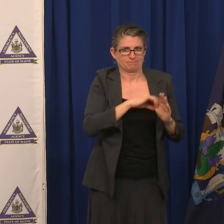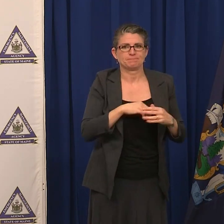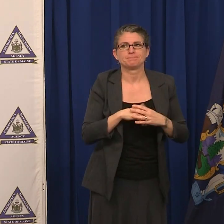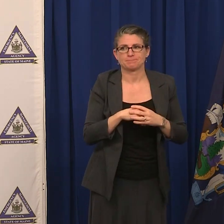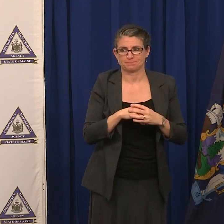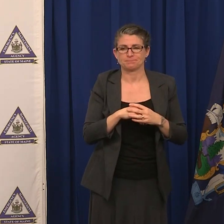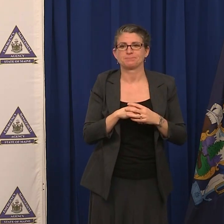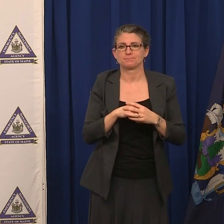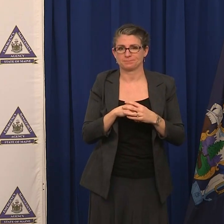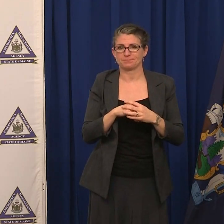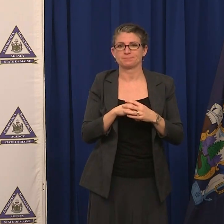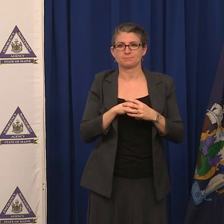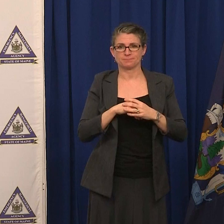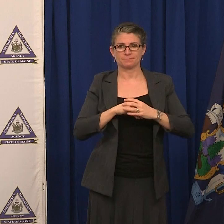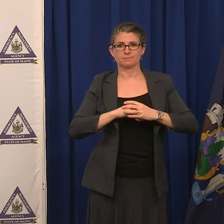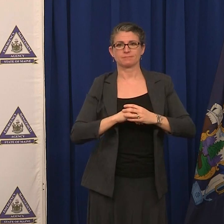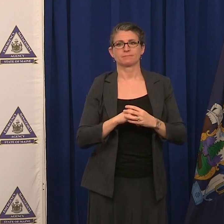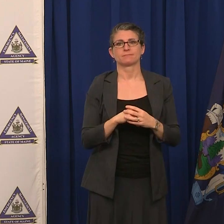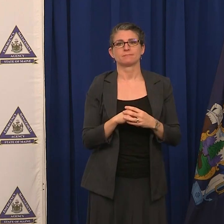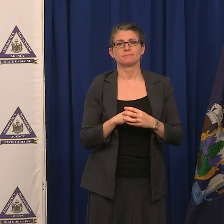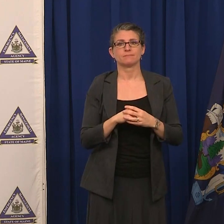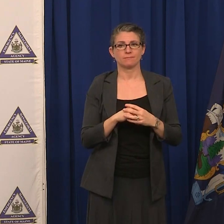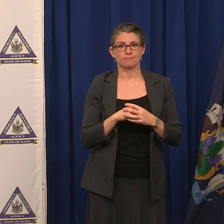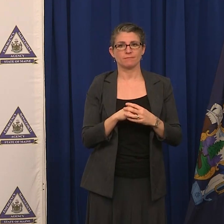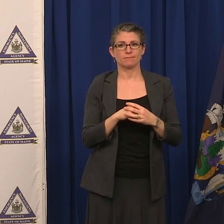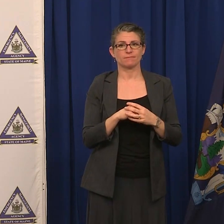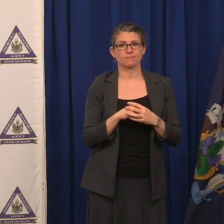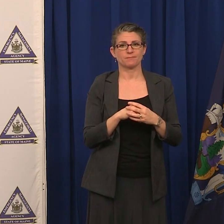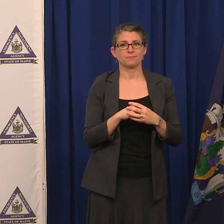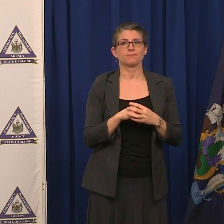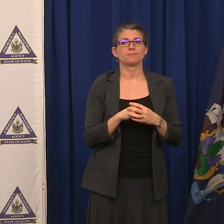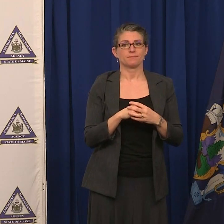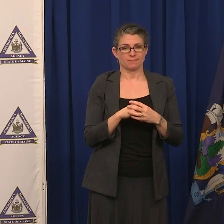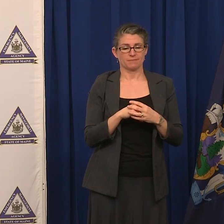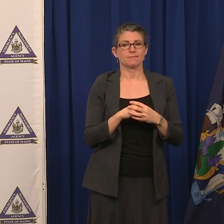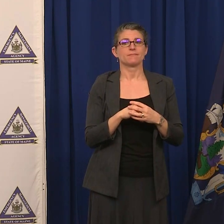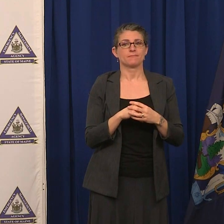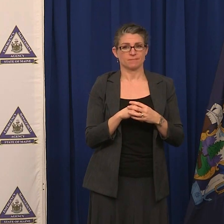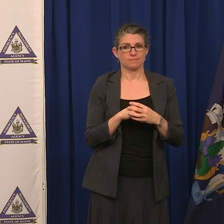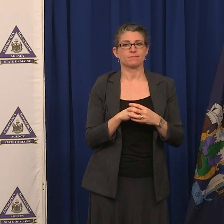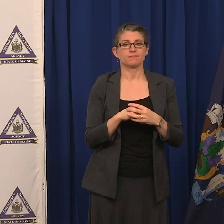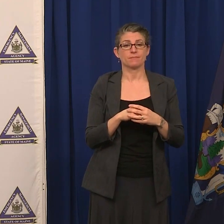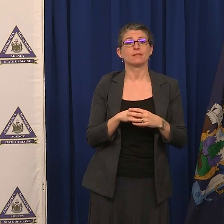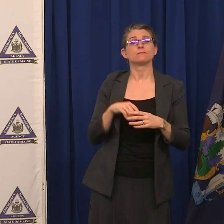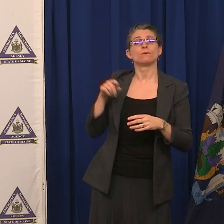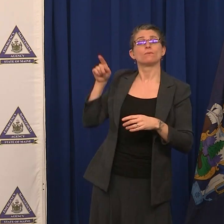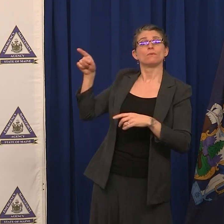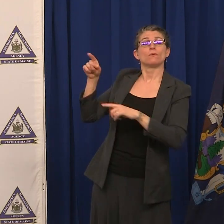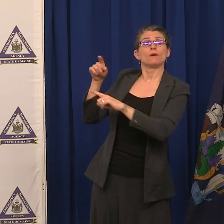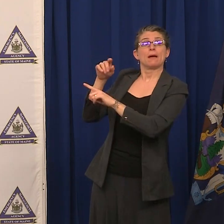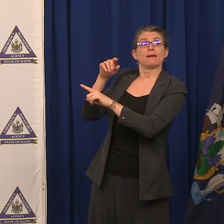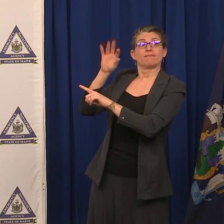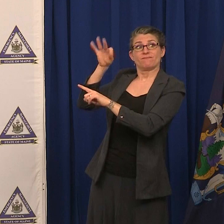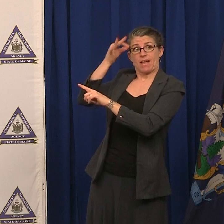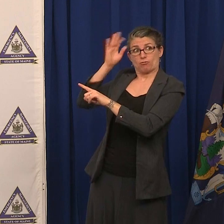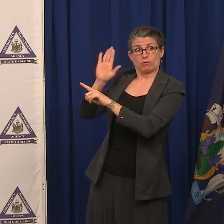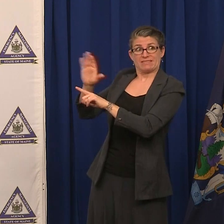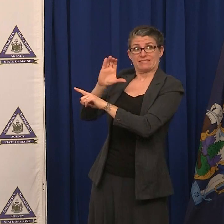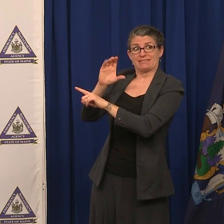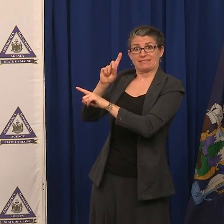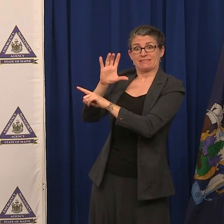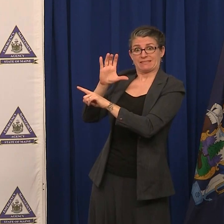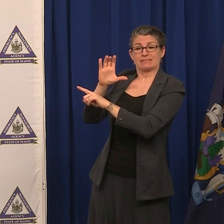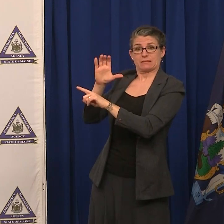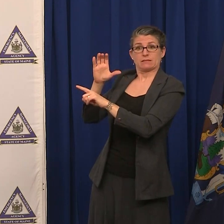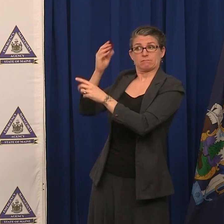We've also received notification from our colleagues in the federal government that probably by this evening,